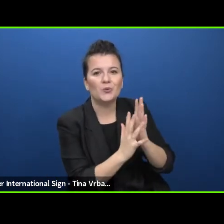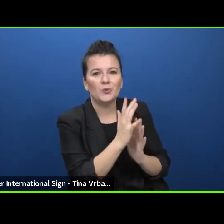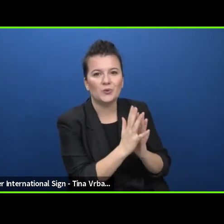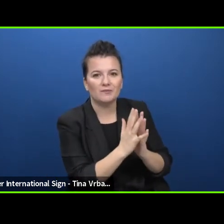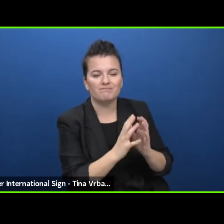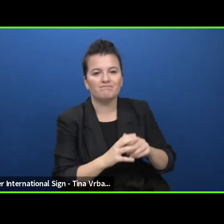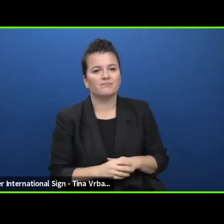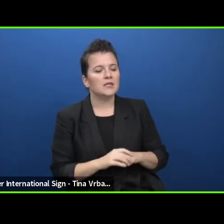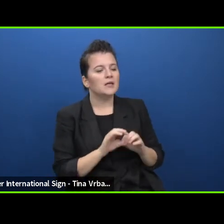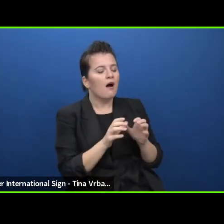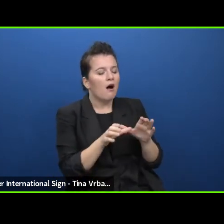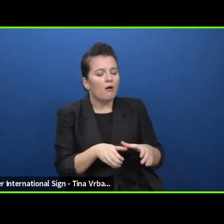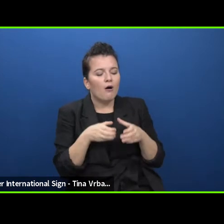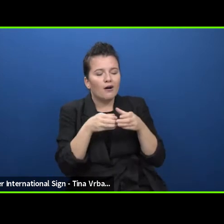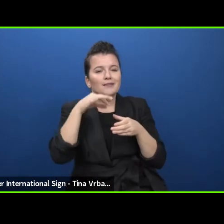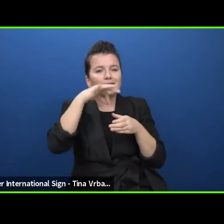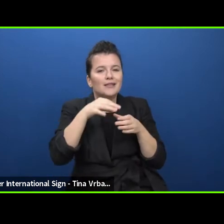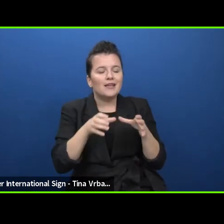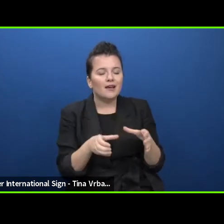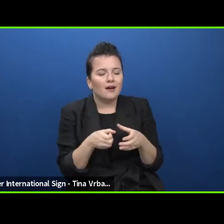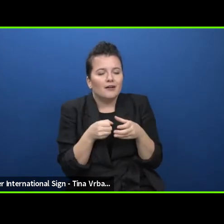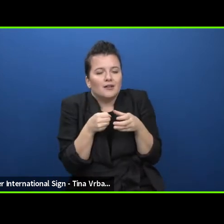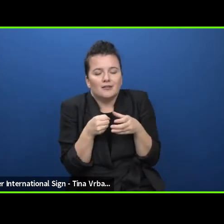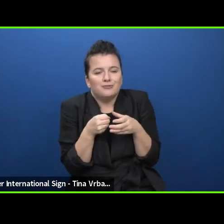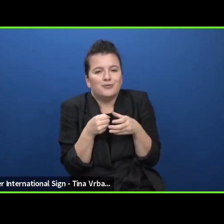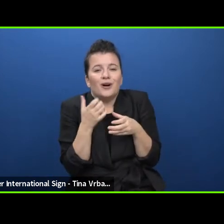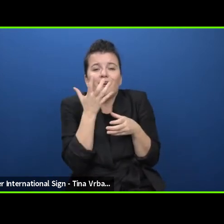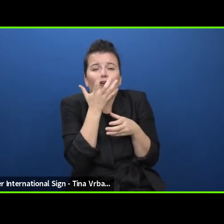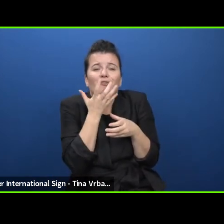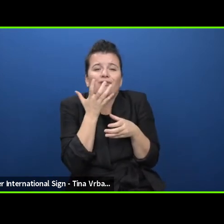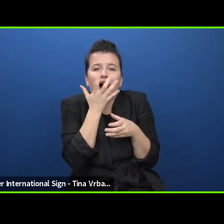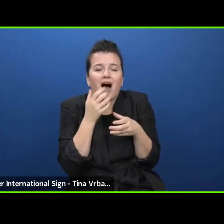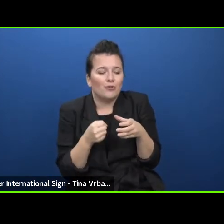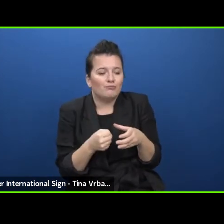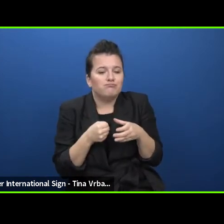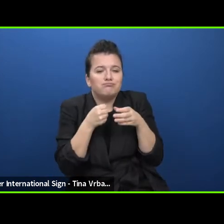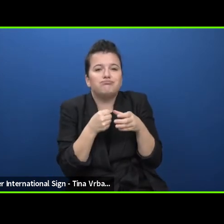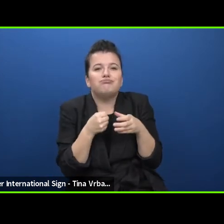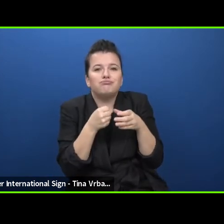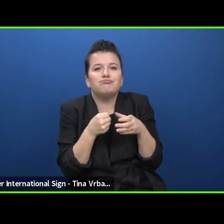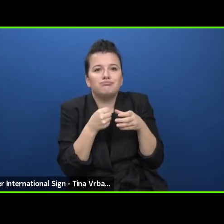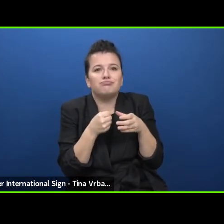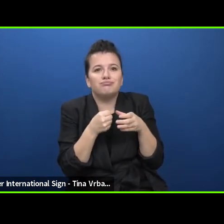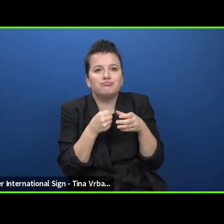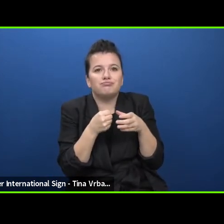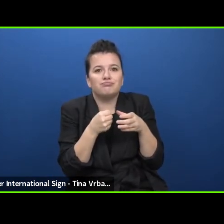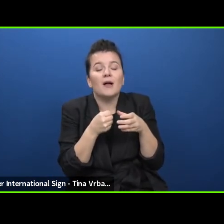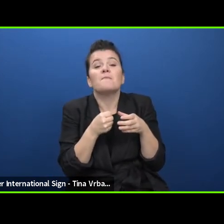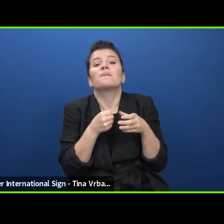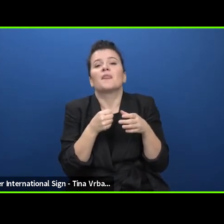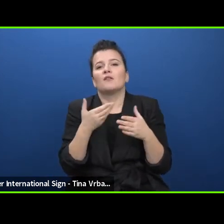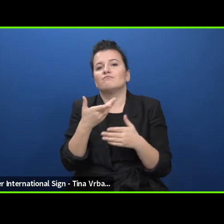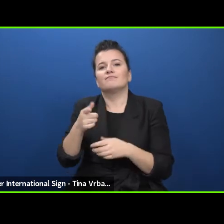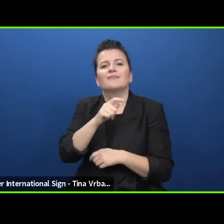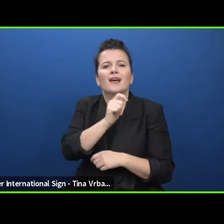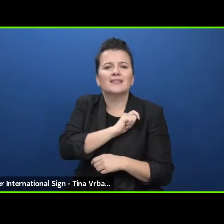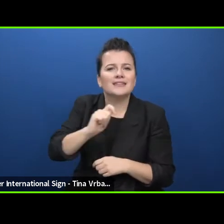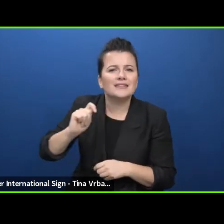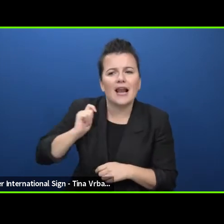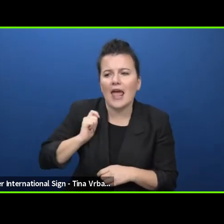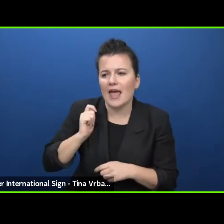mug of tea. Tea that was picked by underpaid serfs and unpaid slaves in some distant